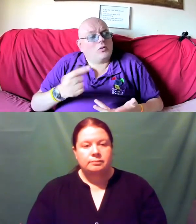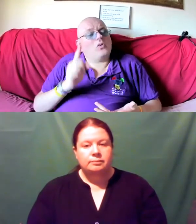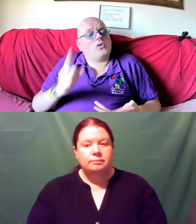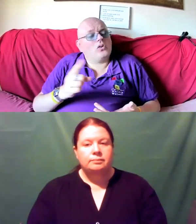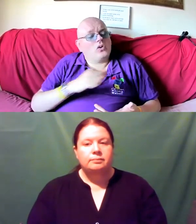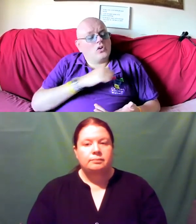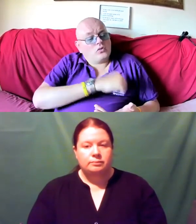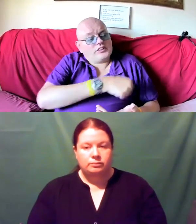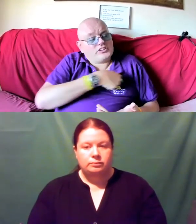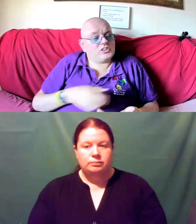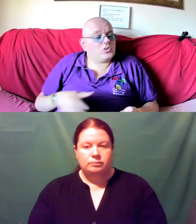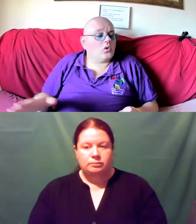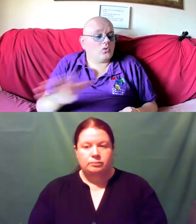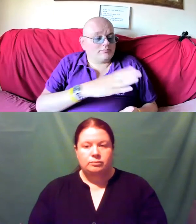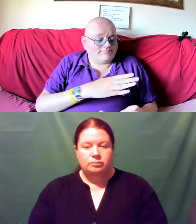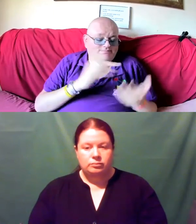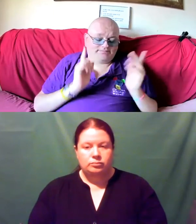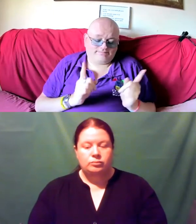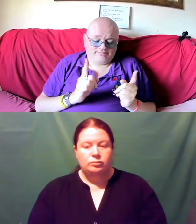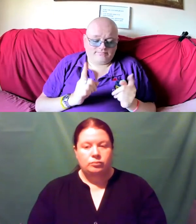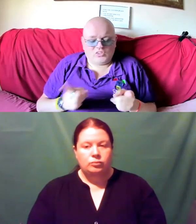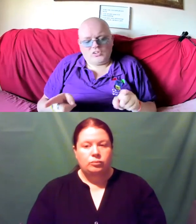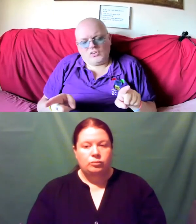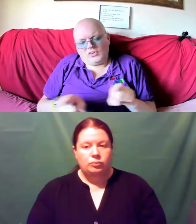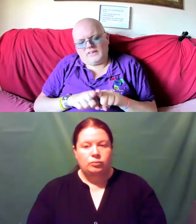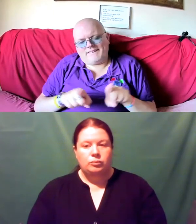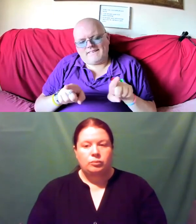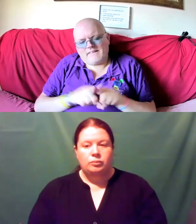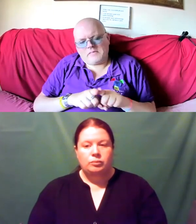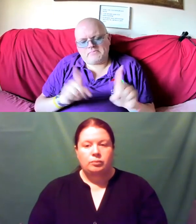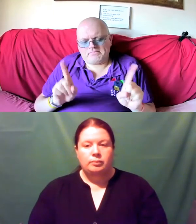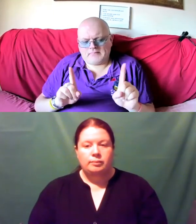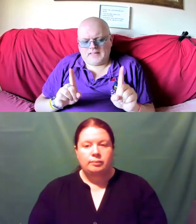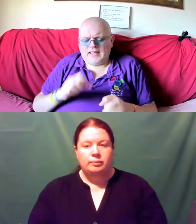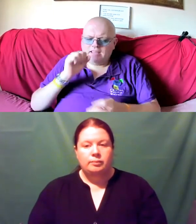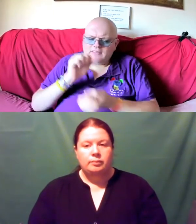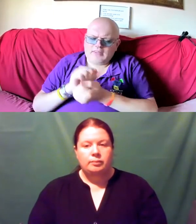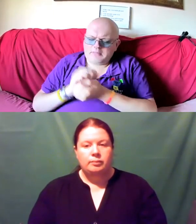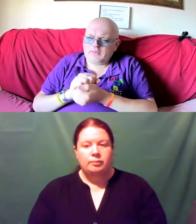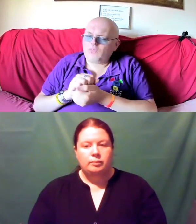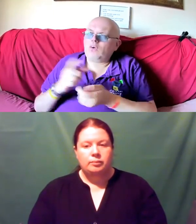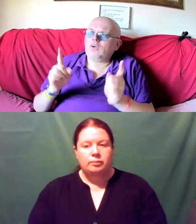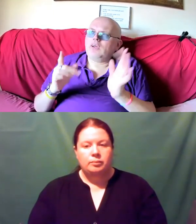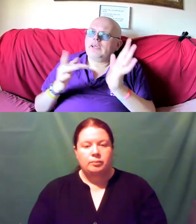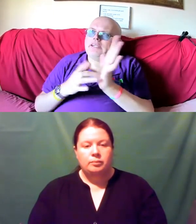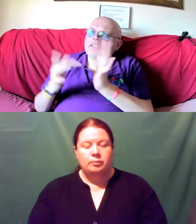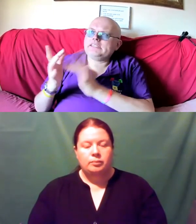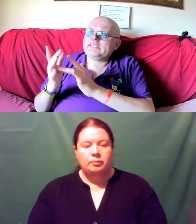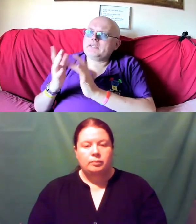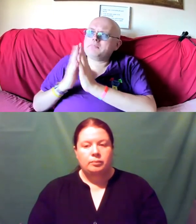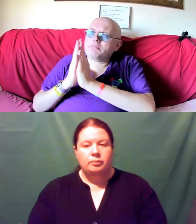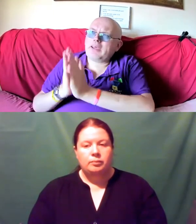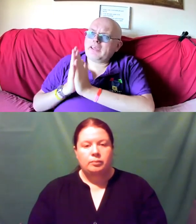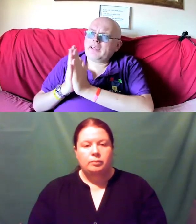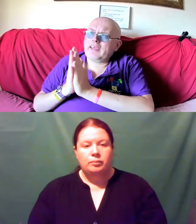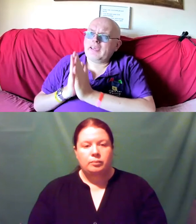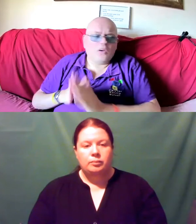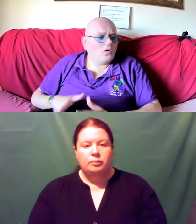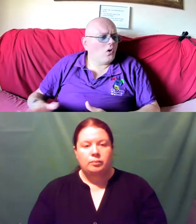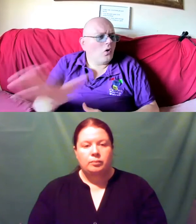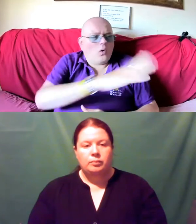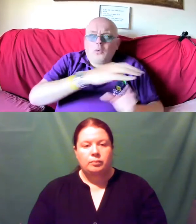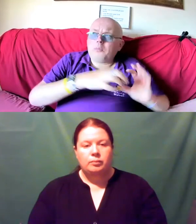makes us different. But also to remember in the Christian context that Jesus prayed, you know, may they all be one, but he